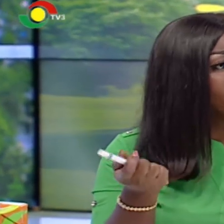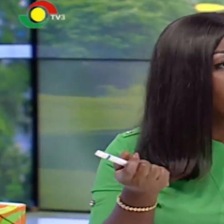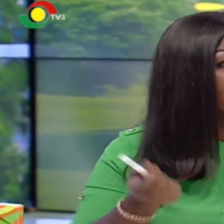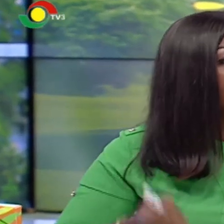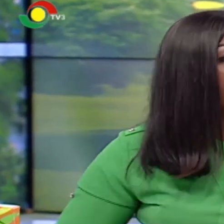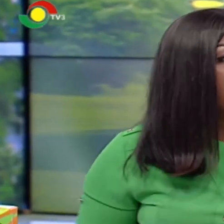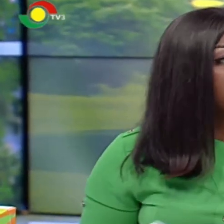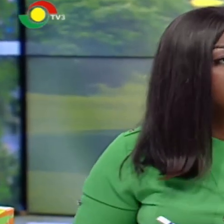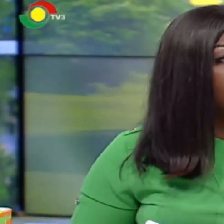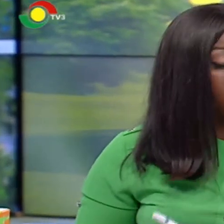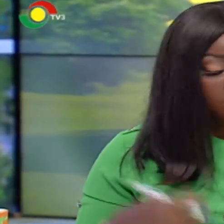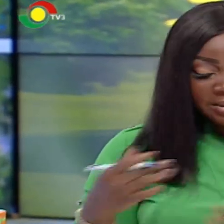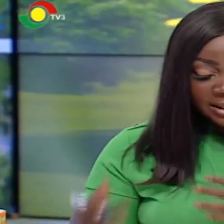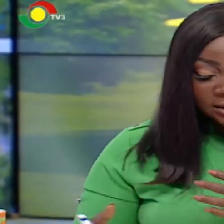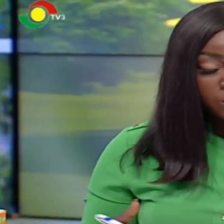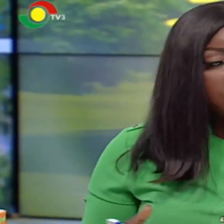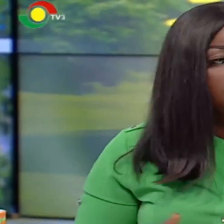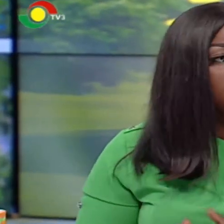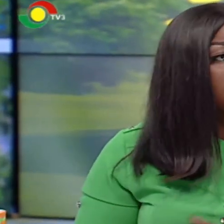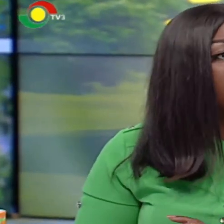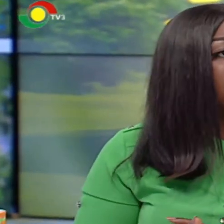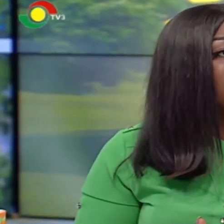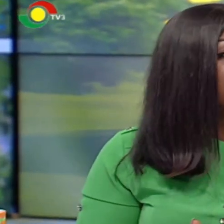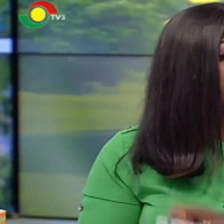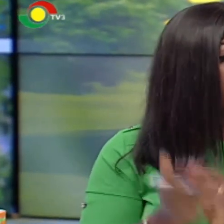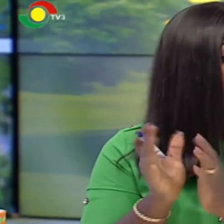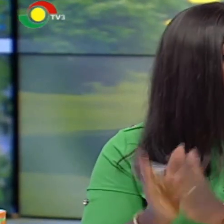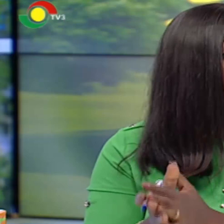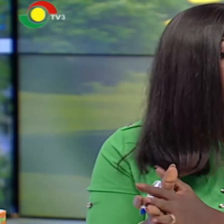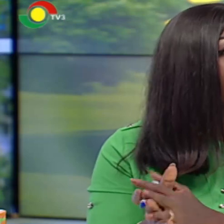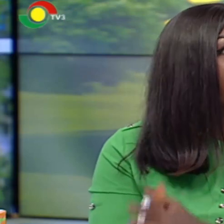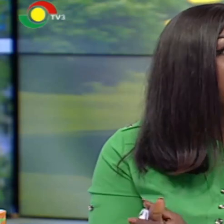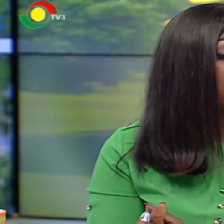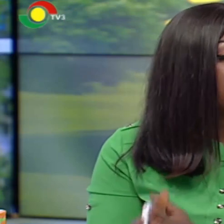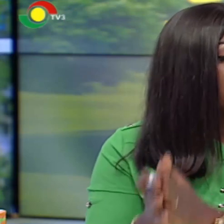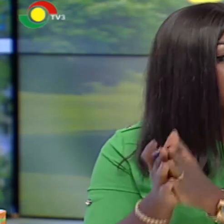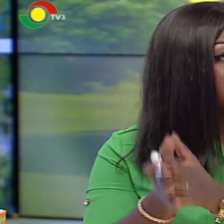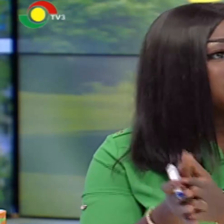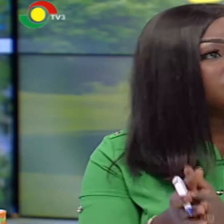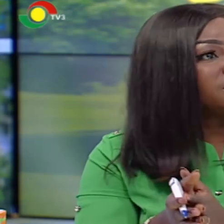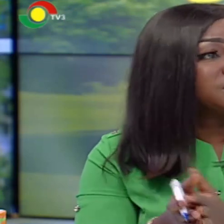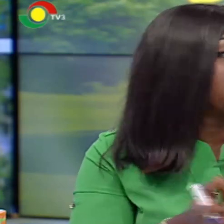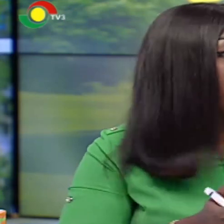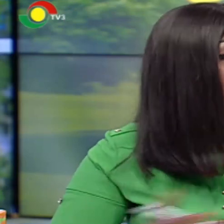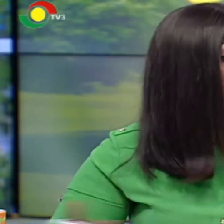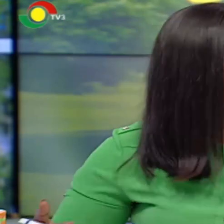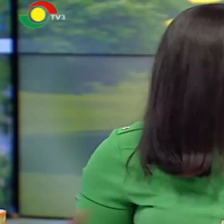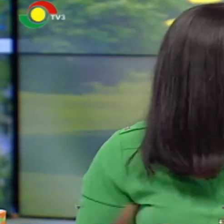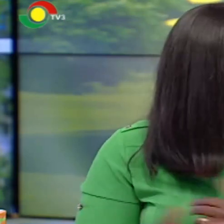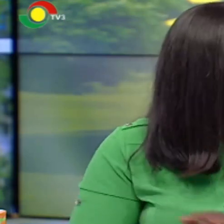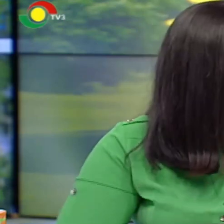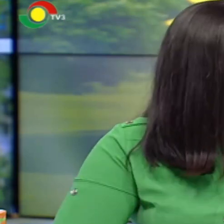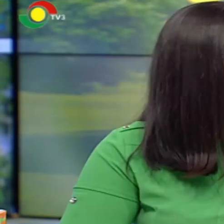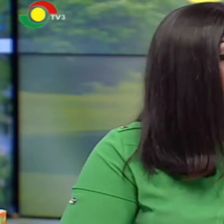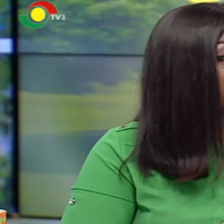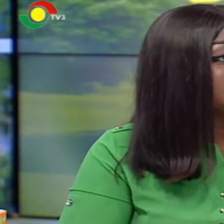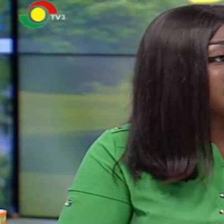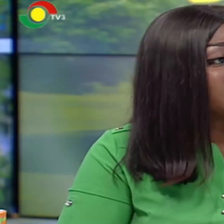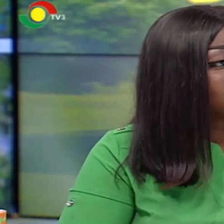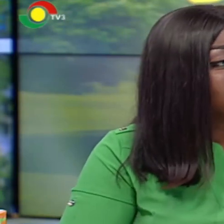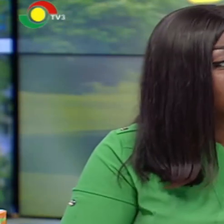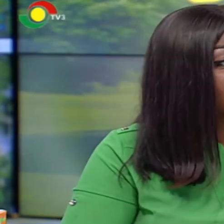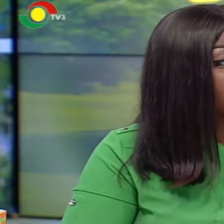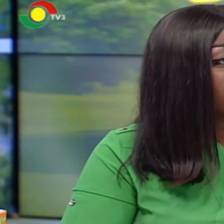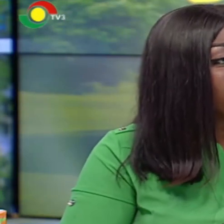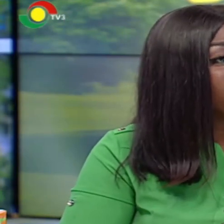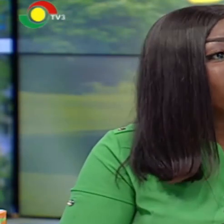people so far. Mm-hmm. And so, I mean, that's what you're doing. You're looking at people who are providing essential services. I'm hoping that the media, they will be testing